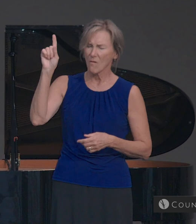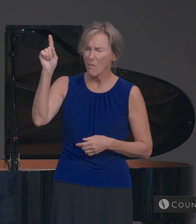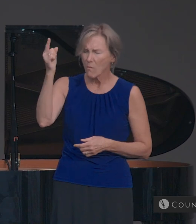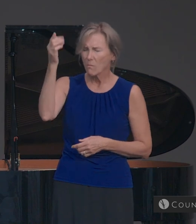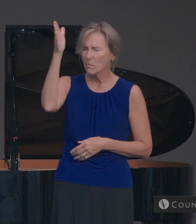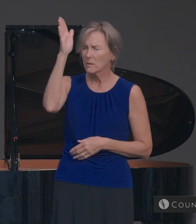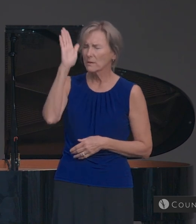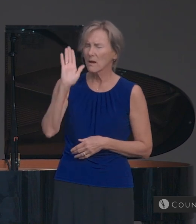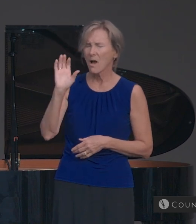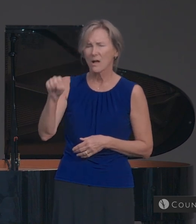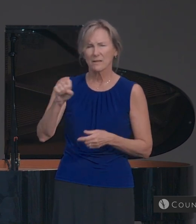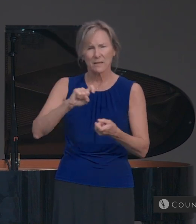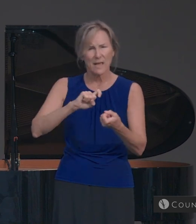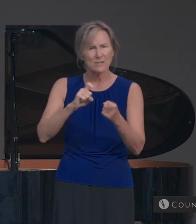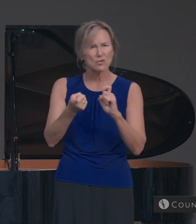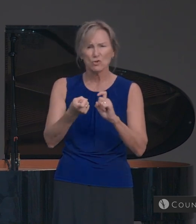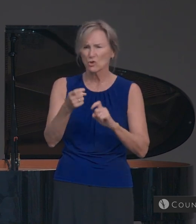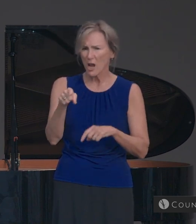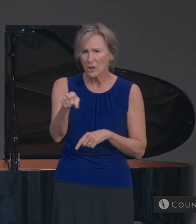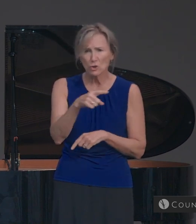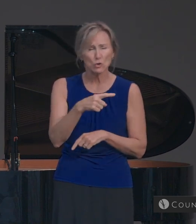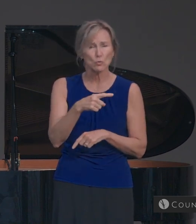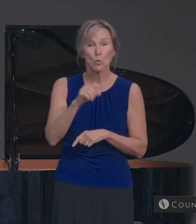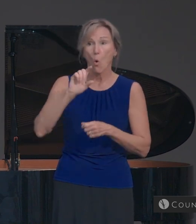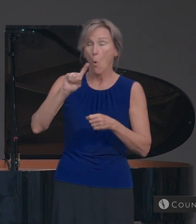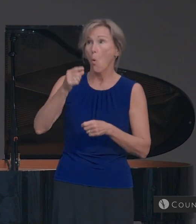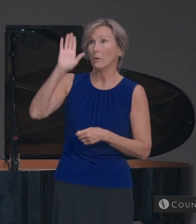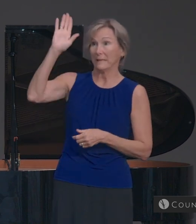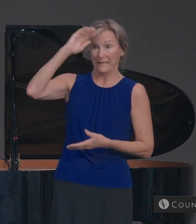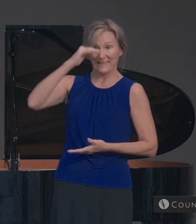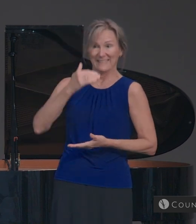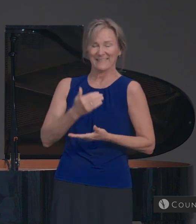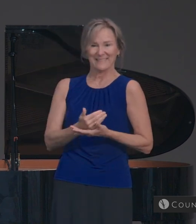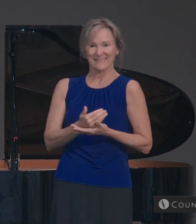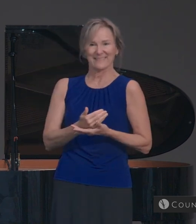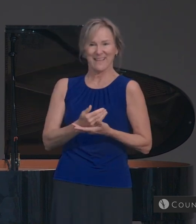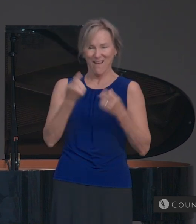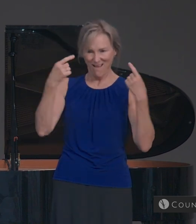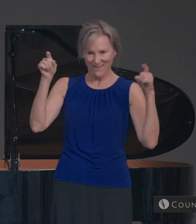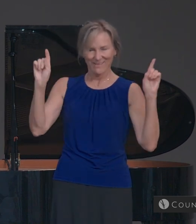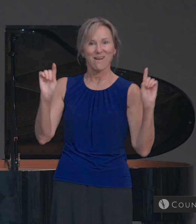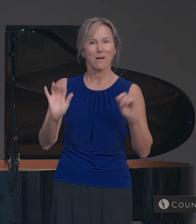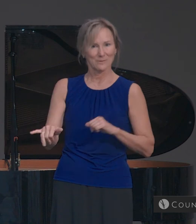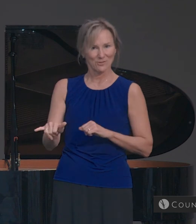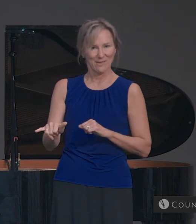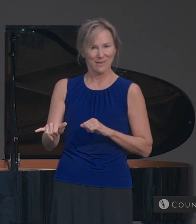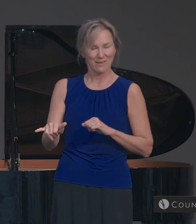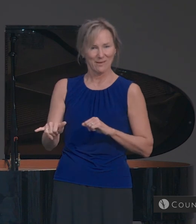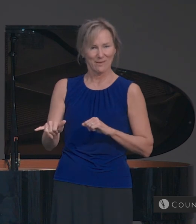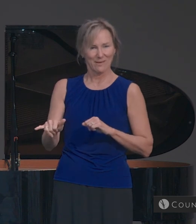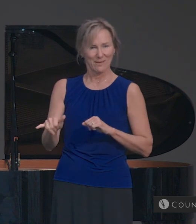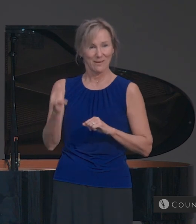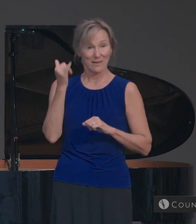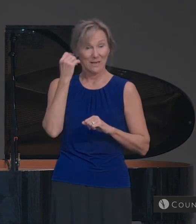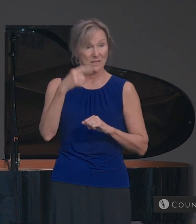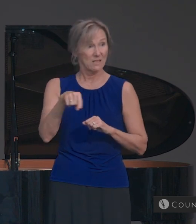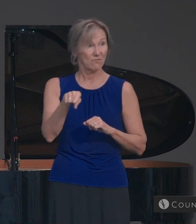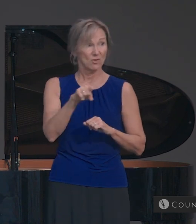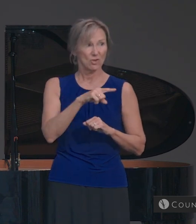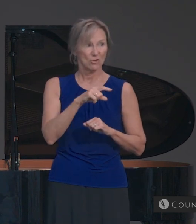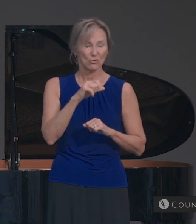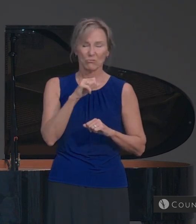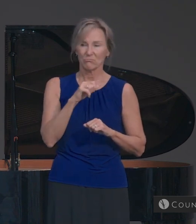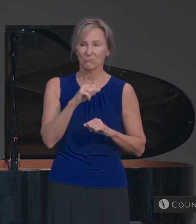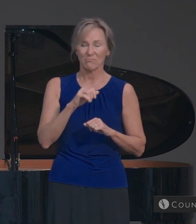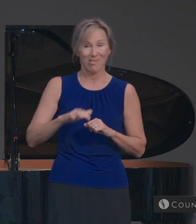God can change it. Only his son did it. And if you are not a follower of Christ, you need to listen